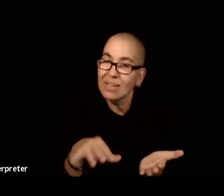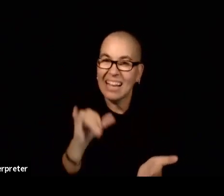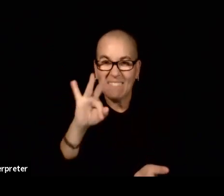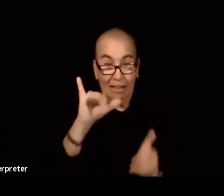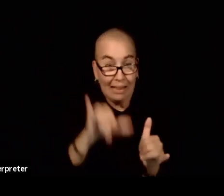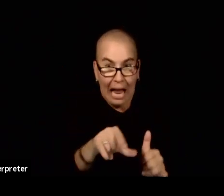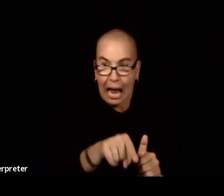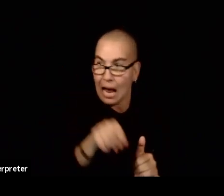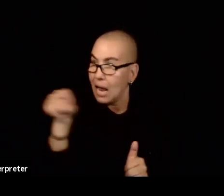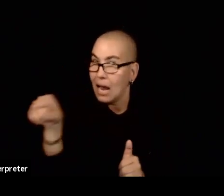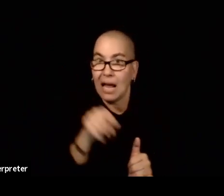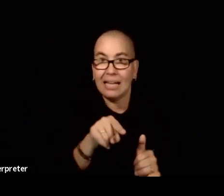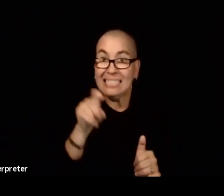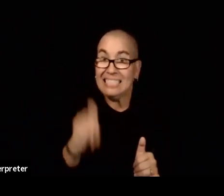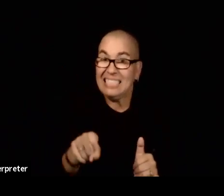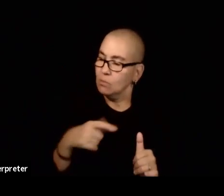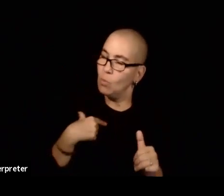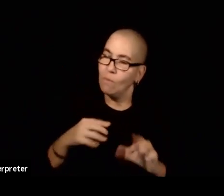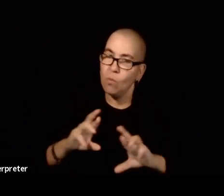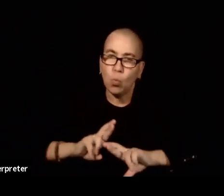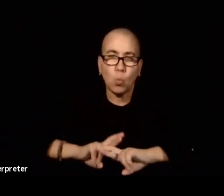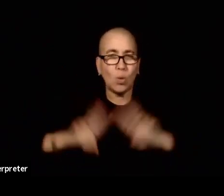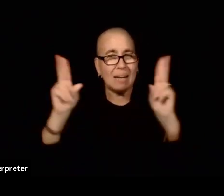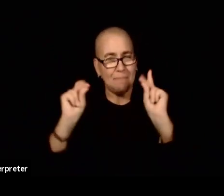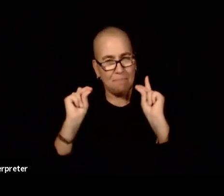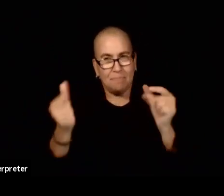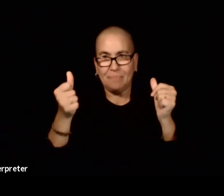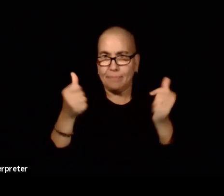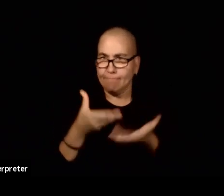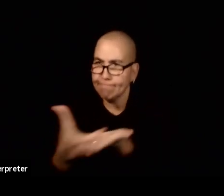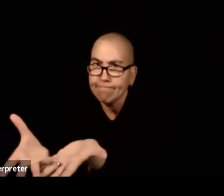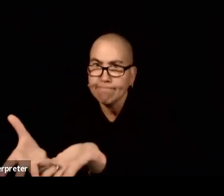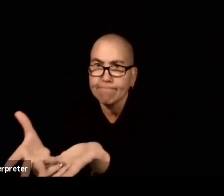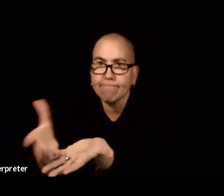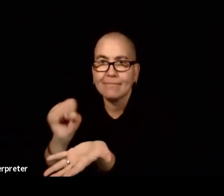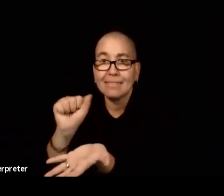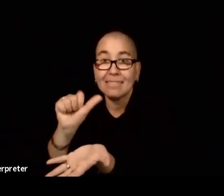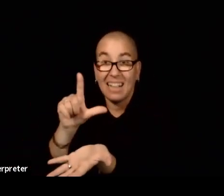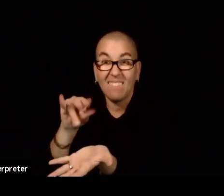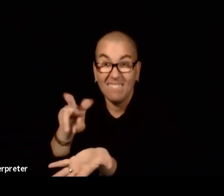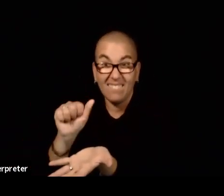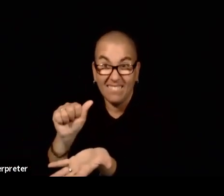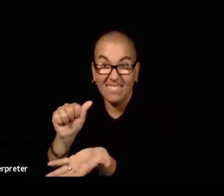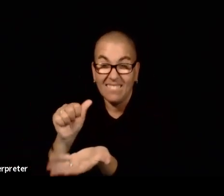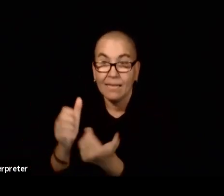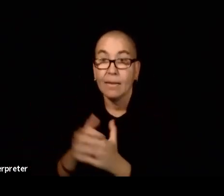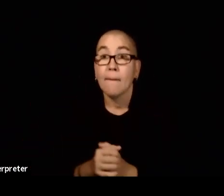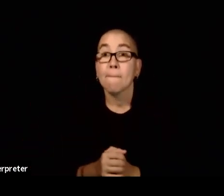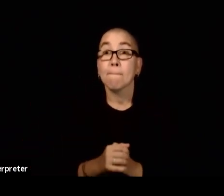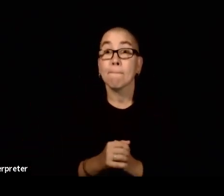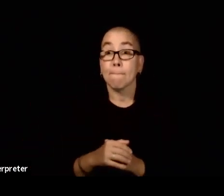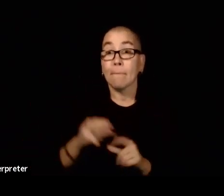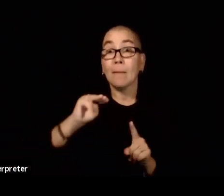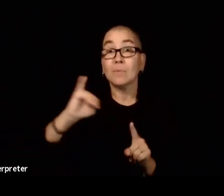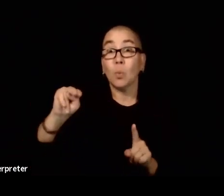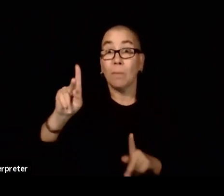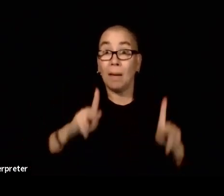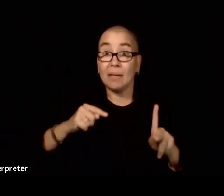testing gives Minnesota access to some laboratory capacity in New Jersey, which is where Rutgers involved